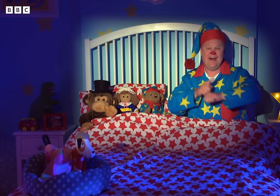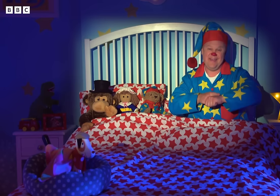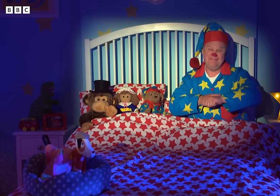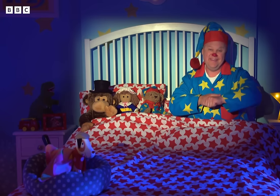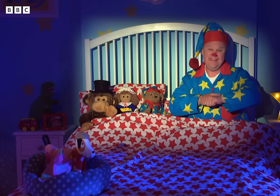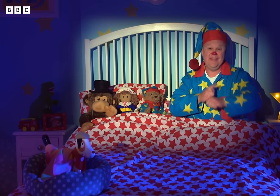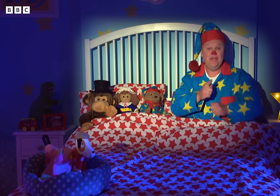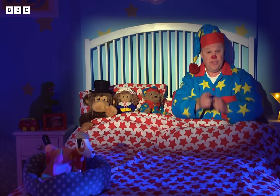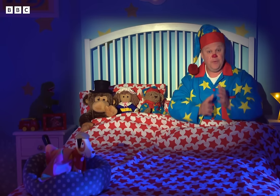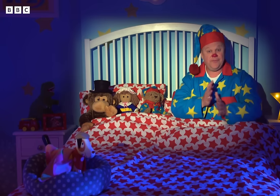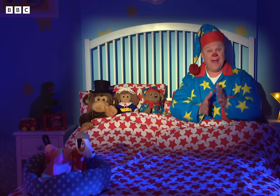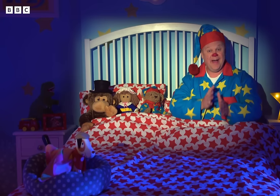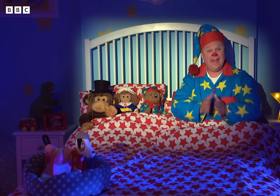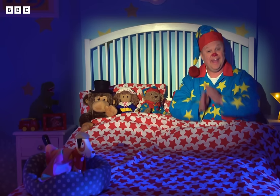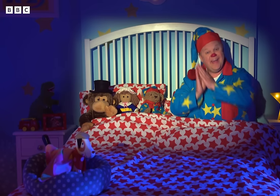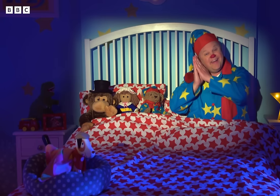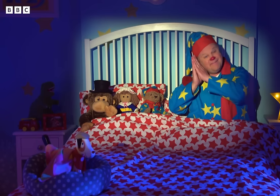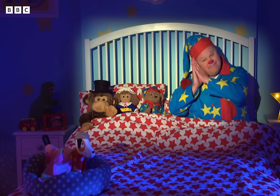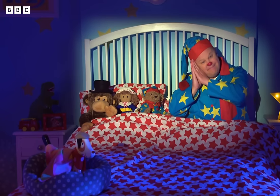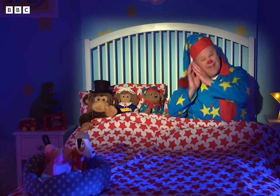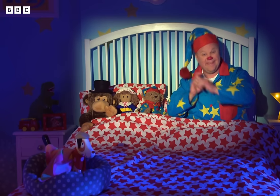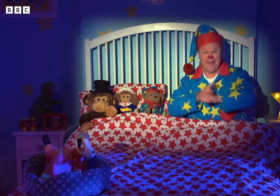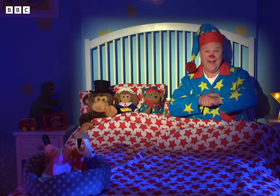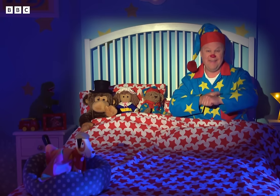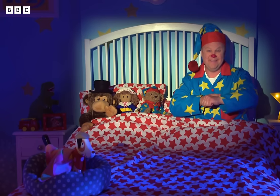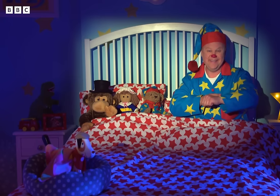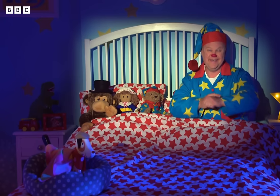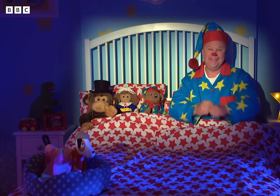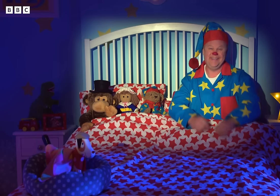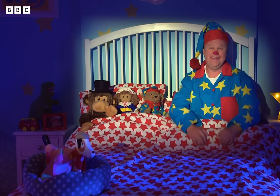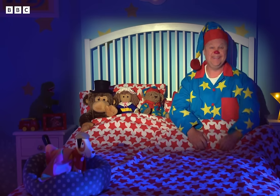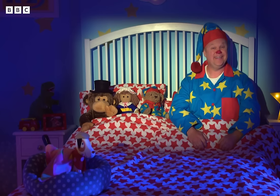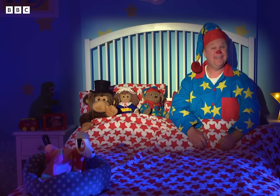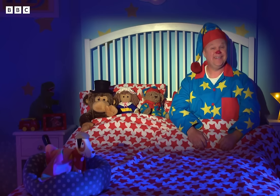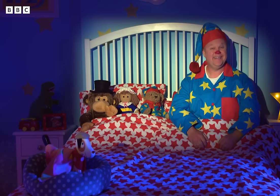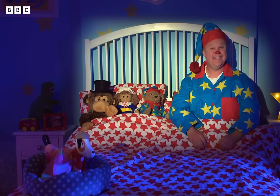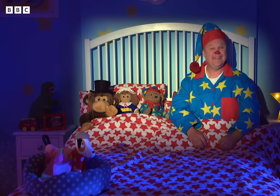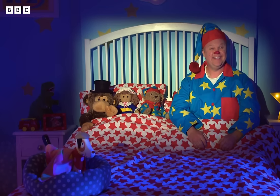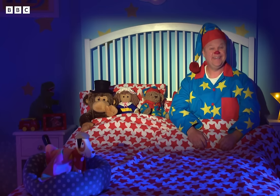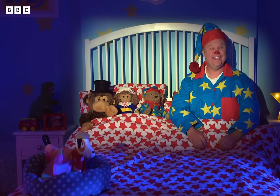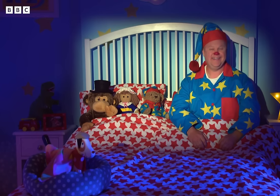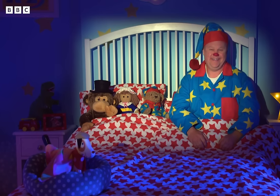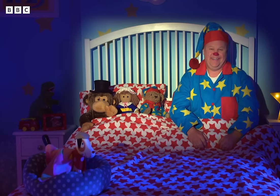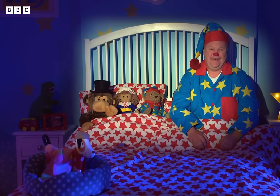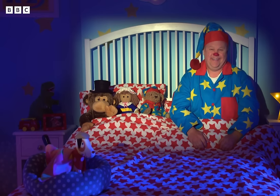Bedtime. You sign bedtime. Thank you, Mr. Tumble. Good